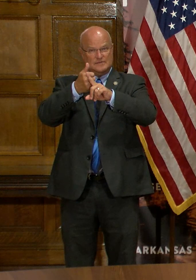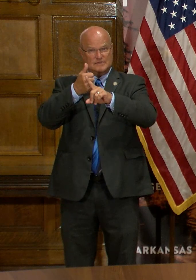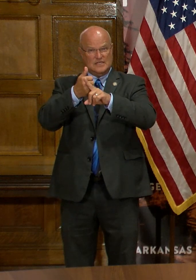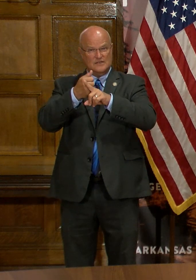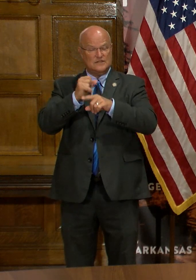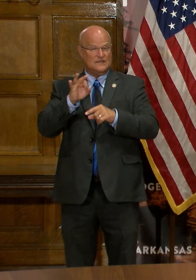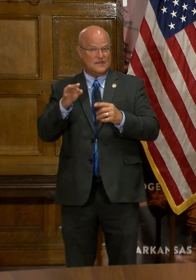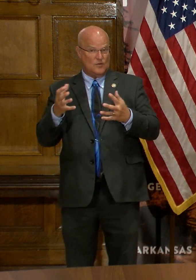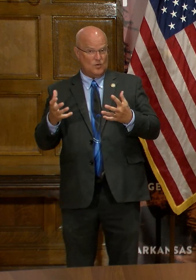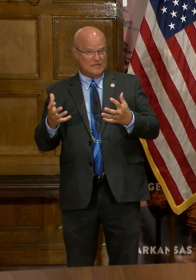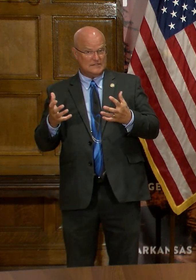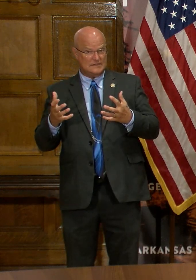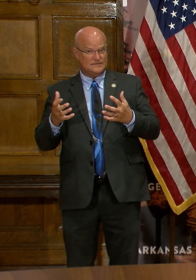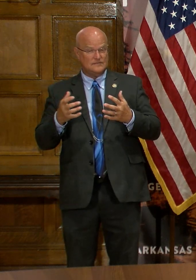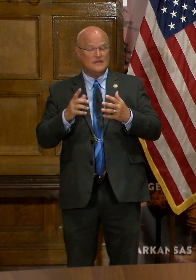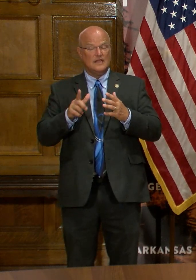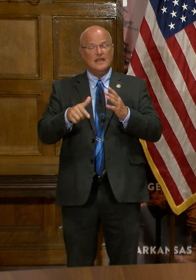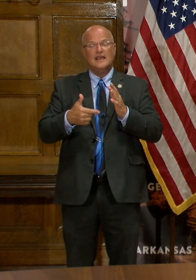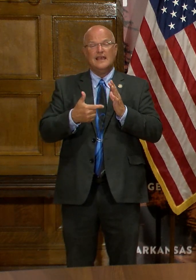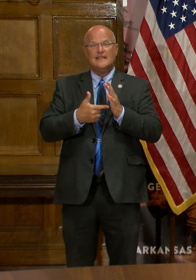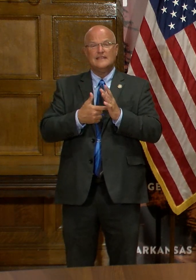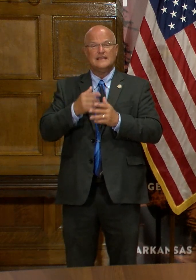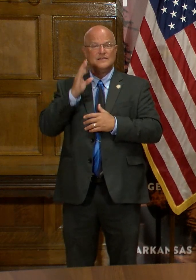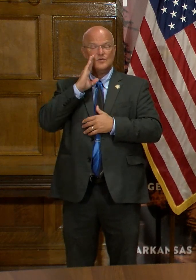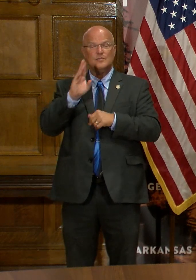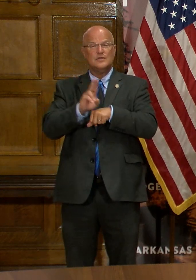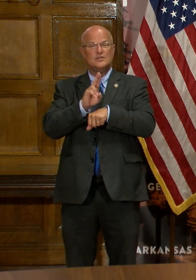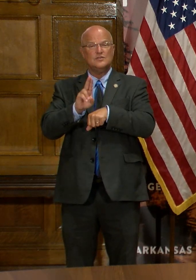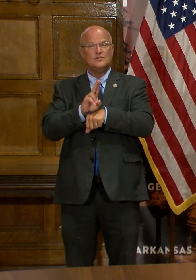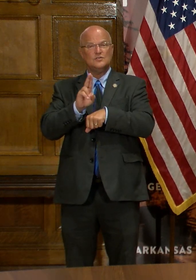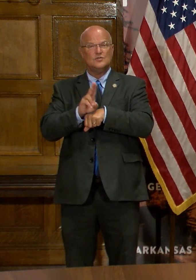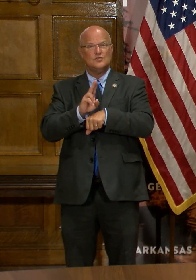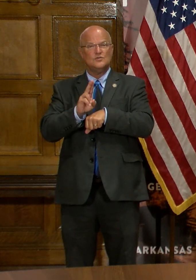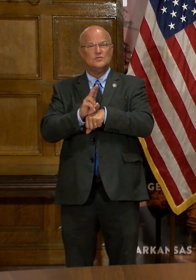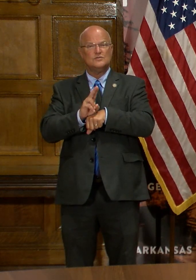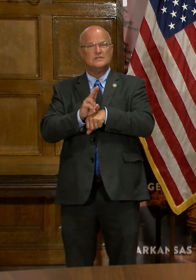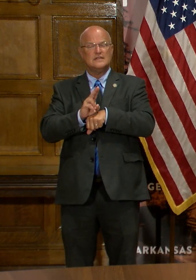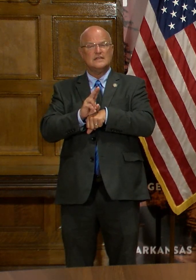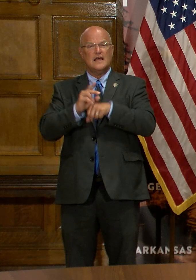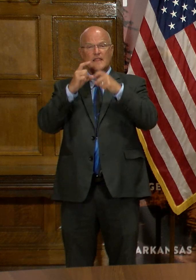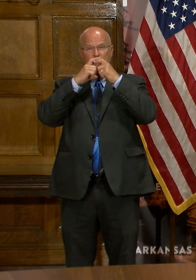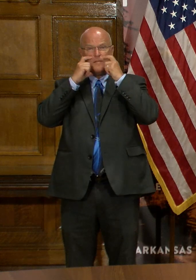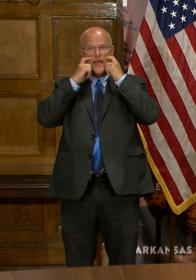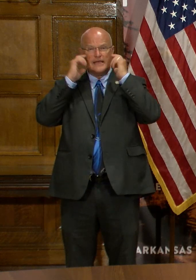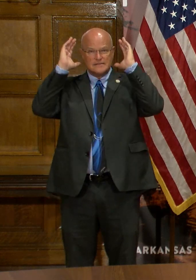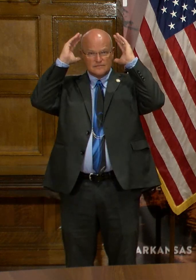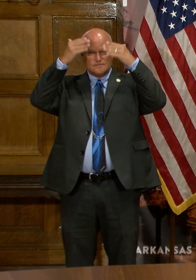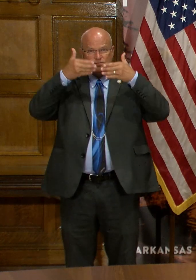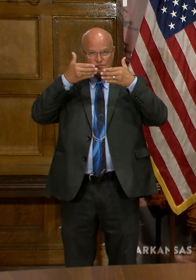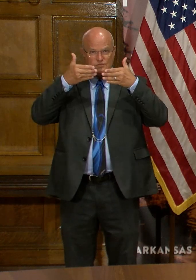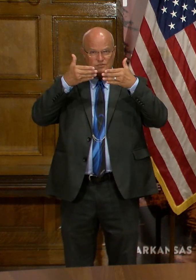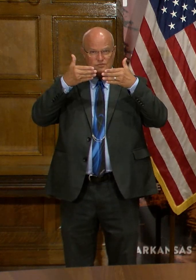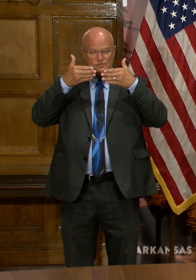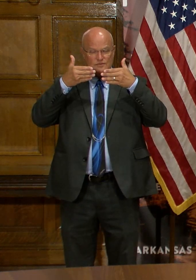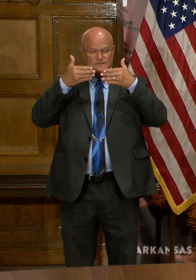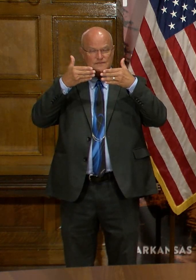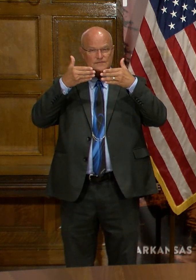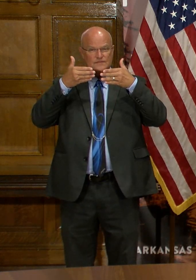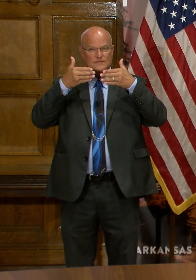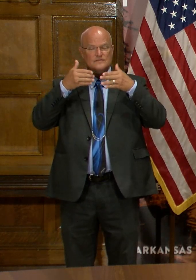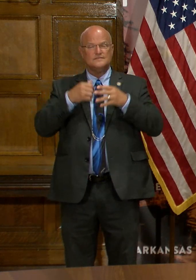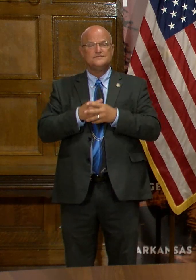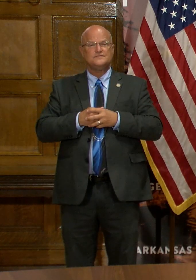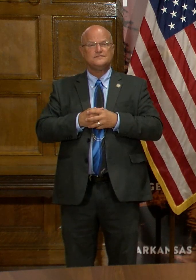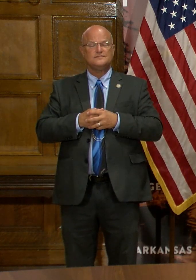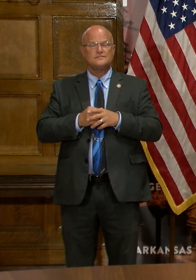if they wish, and this would be used over the mask that would be underneath the